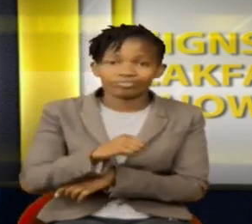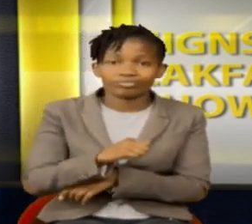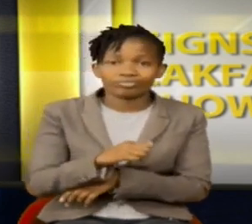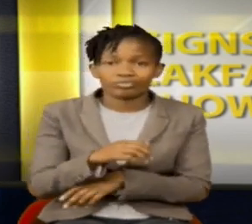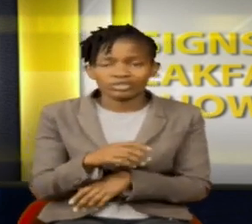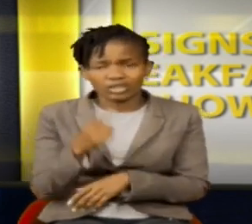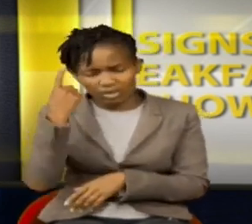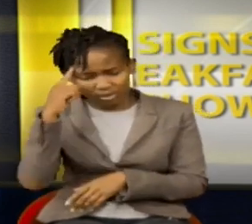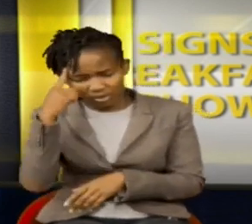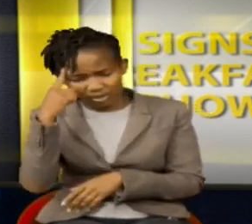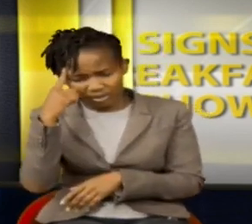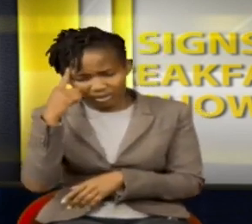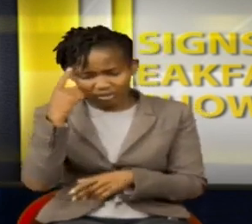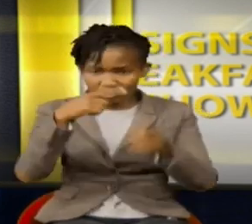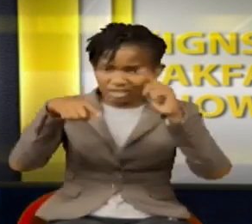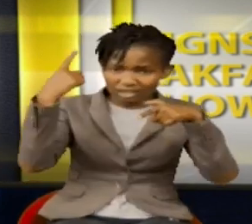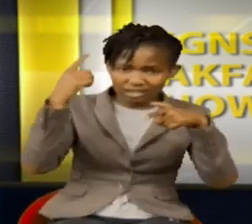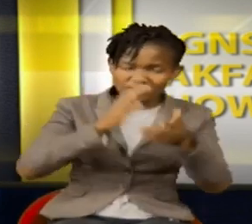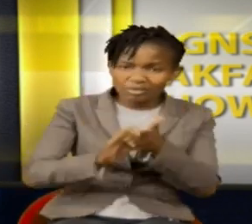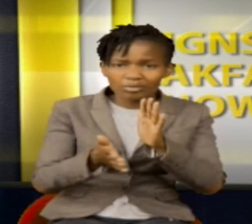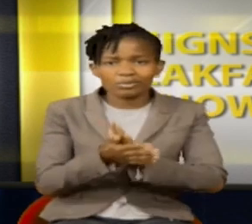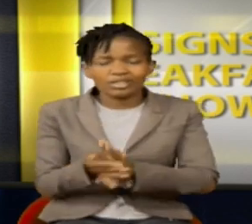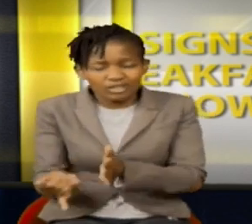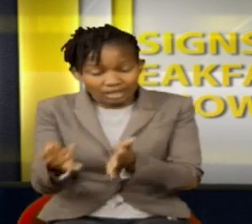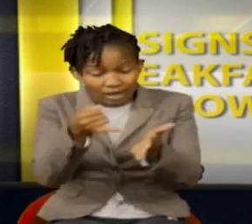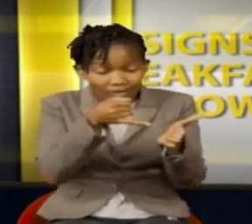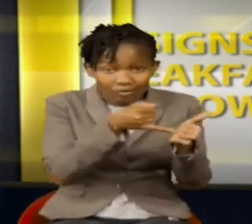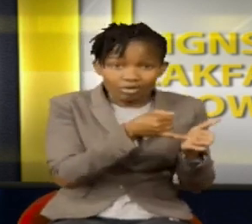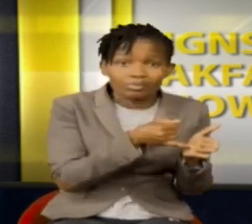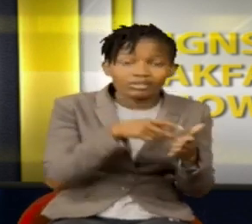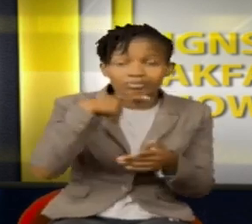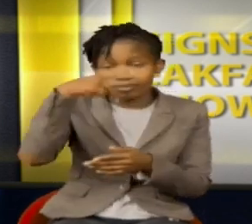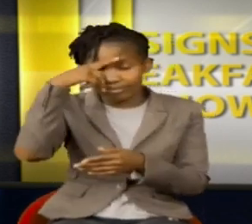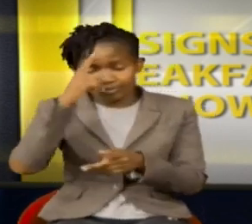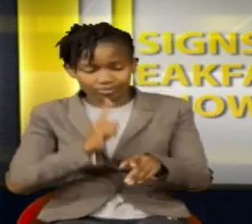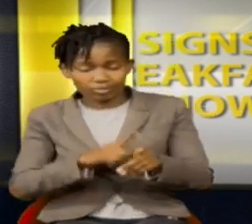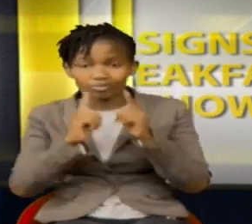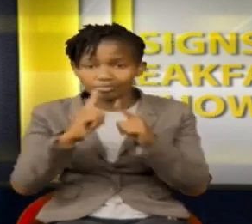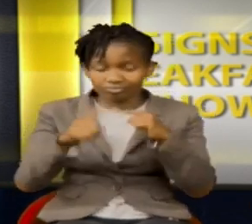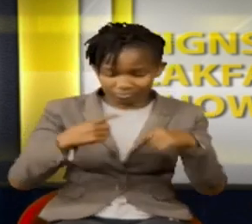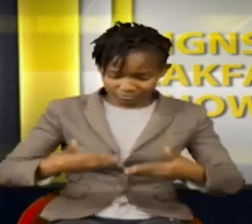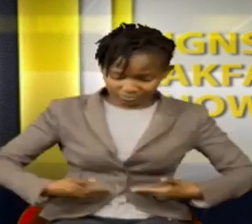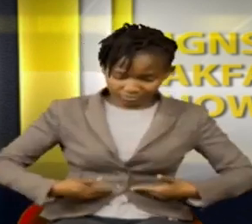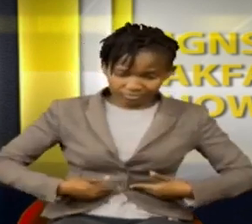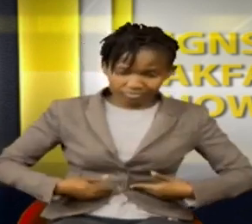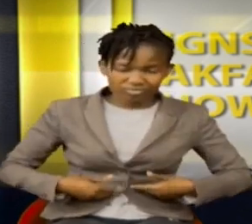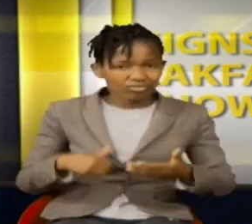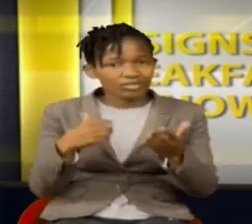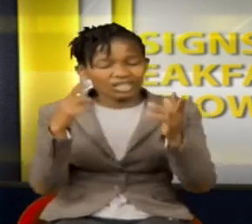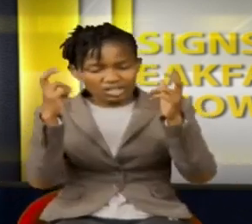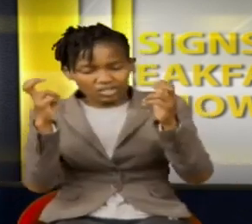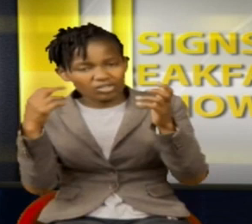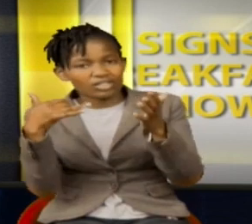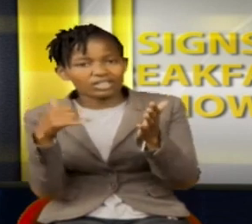successful without involving parents? Because parents are the core here. When we talk about the young people and issues that are affecting these young